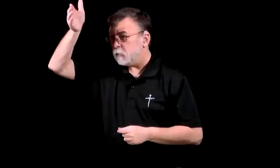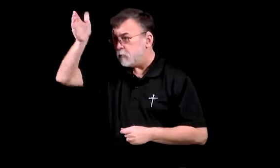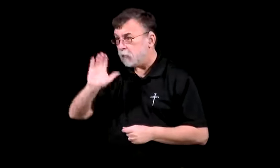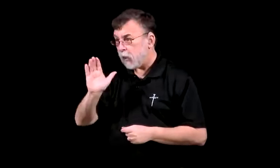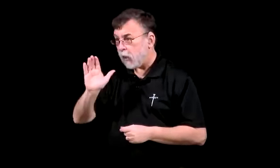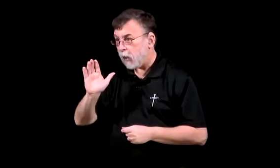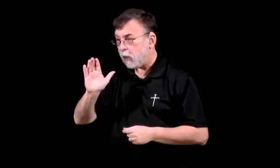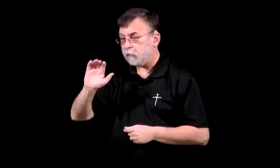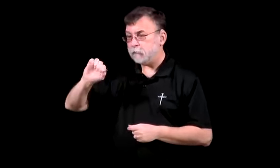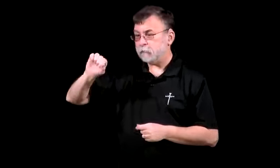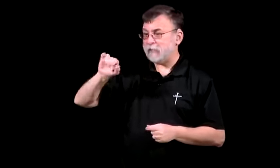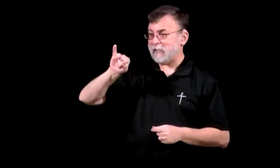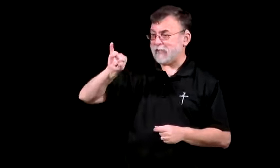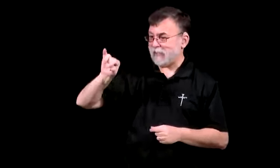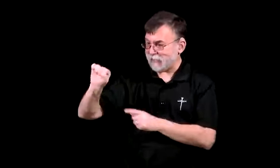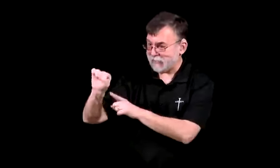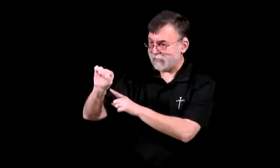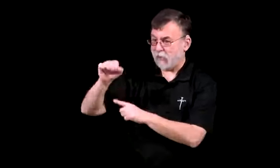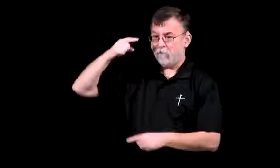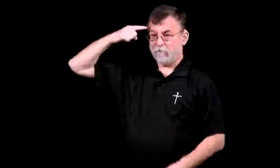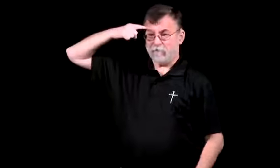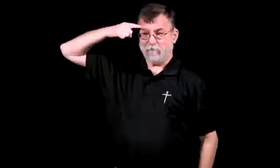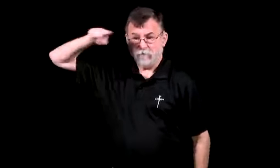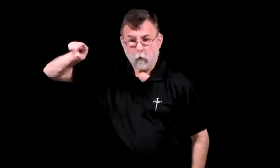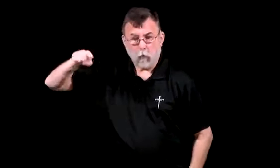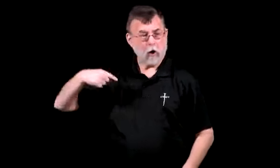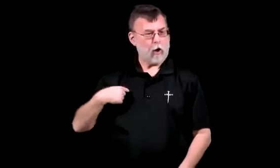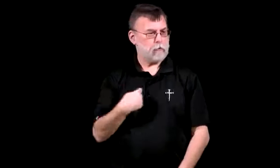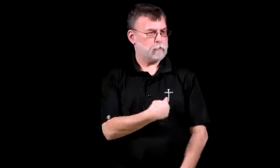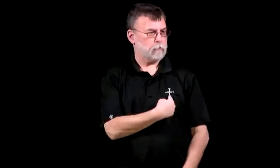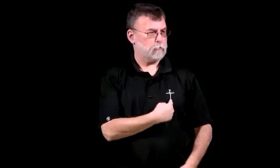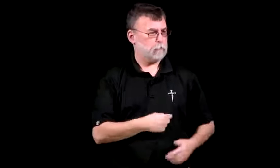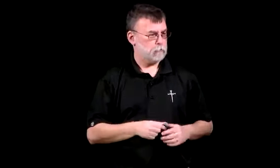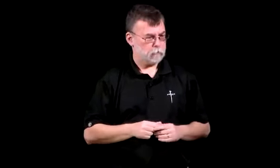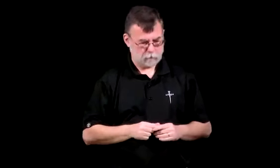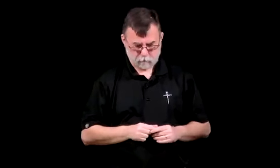Because God is for us.